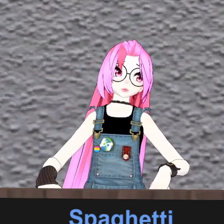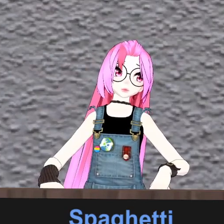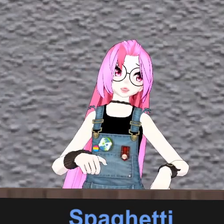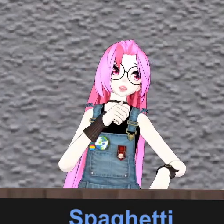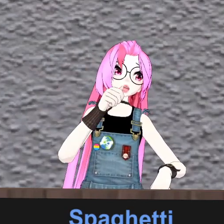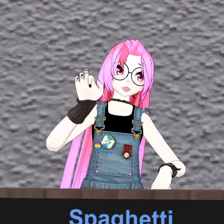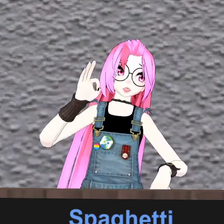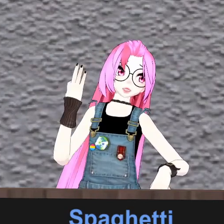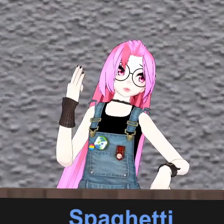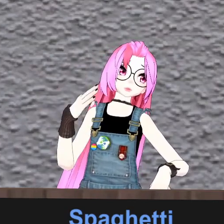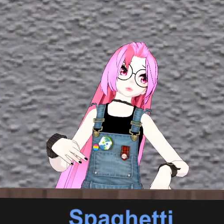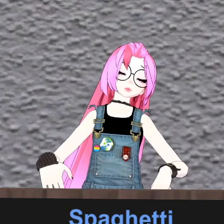It's not French.